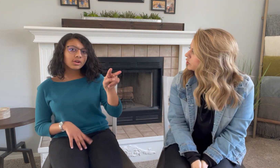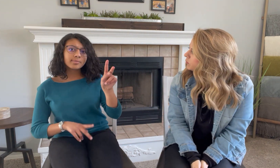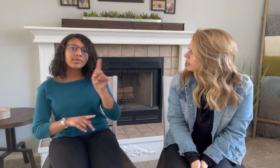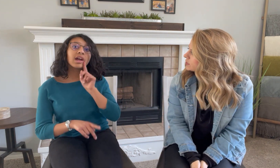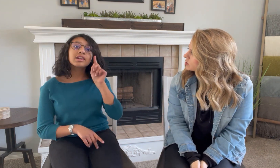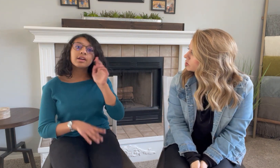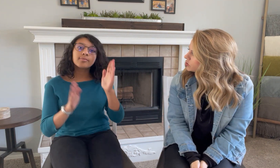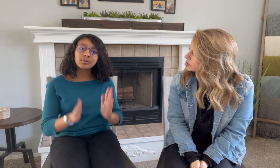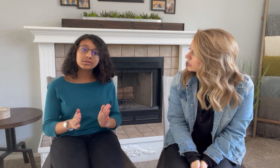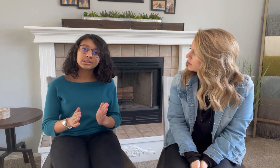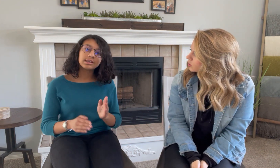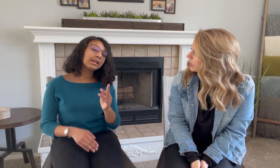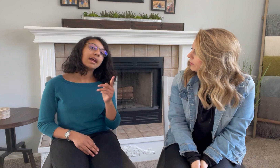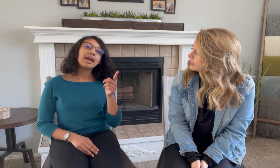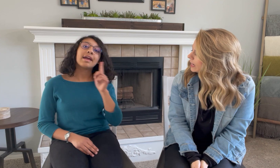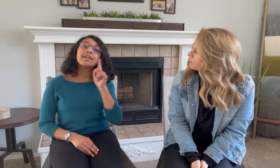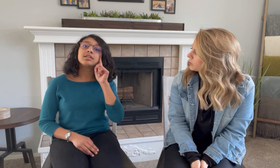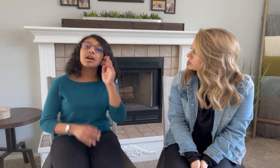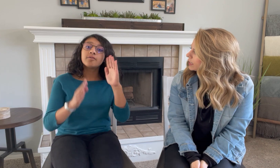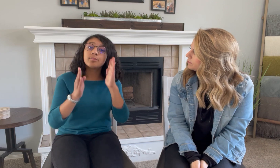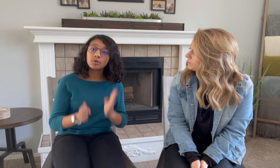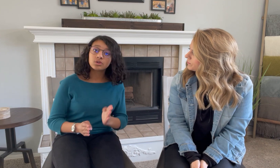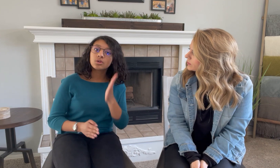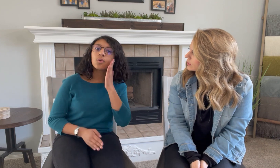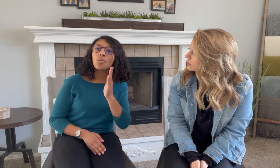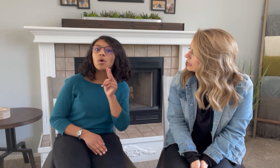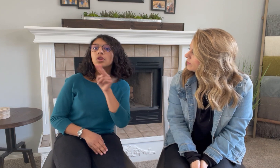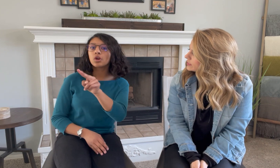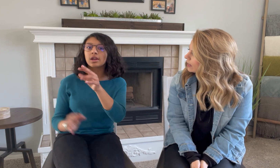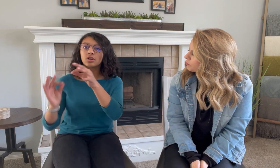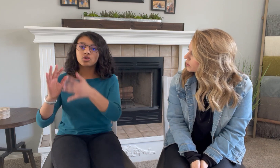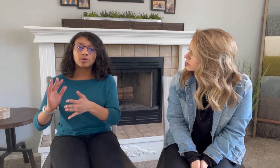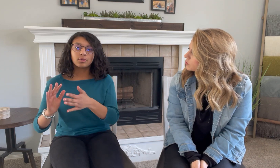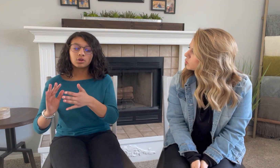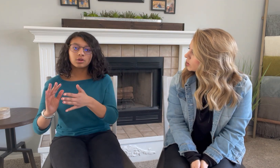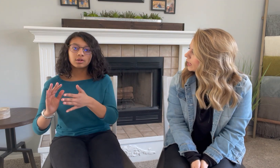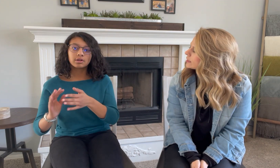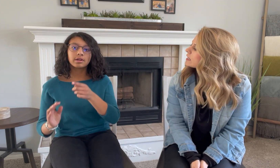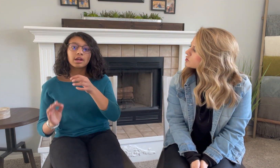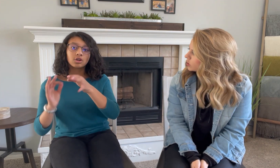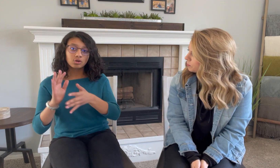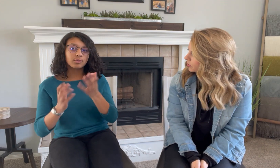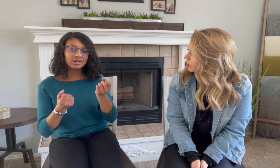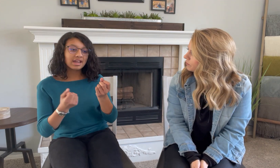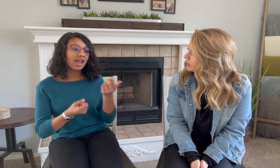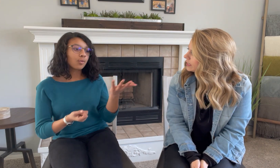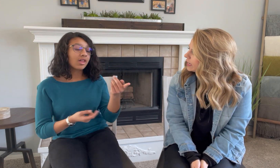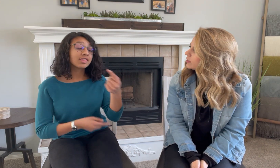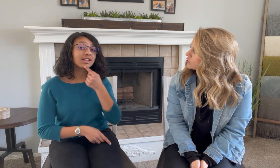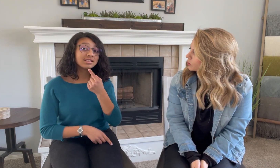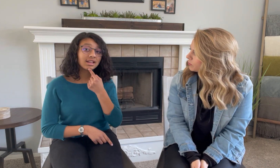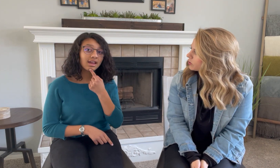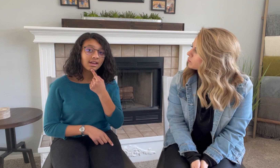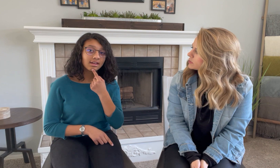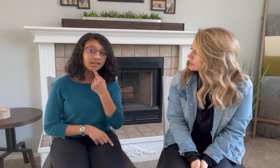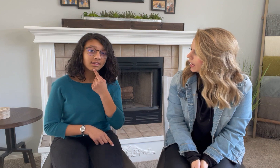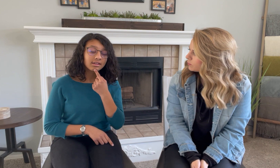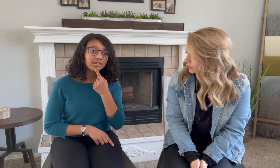do is you're just going to look at the deaf person. And the deaf person will look at the interpreter, and the interpreter will sign what the